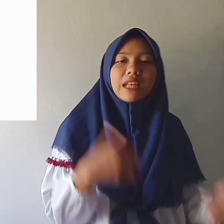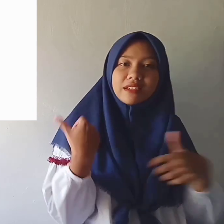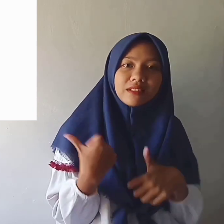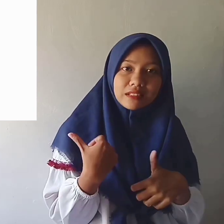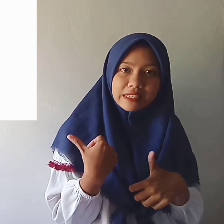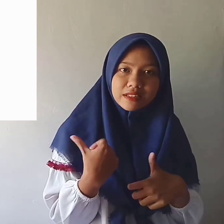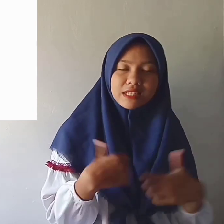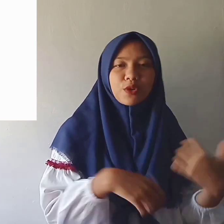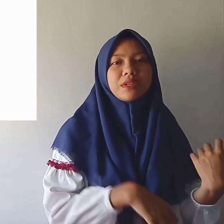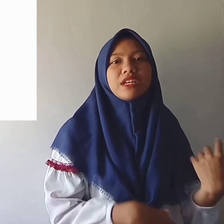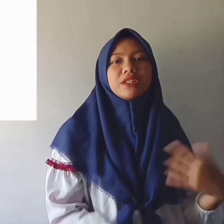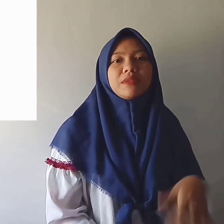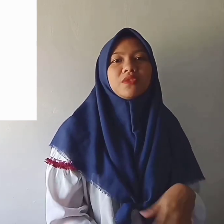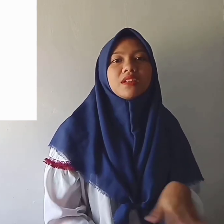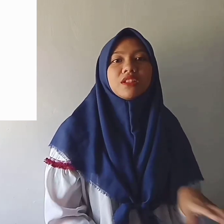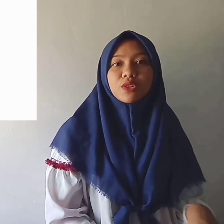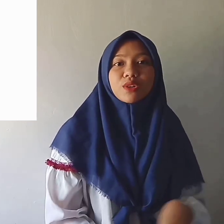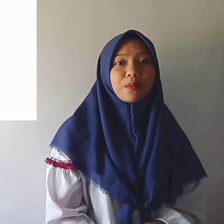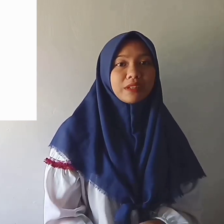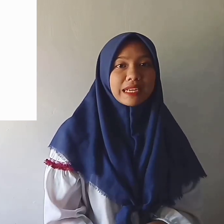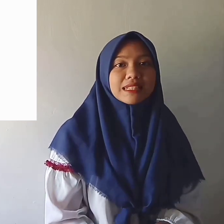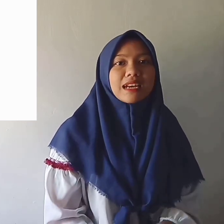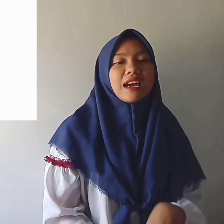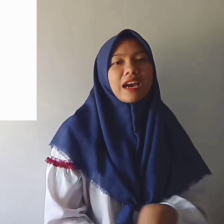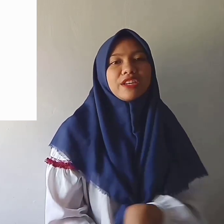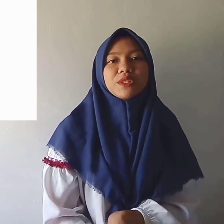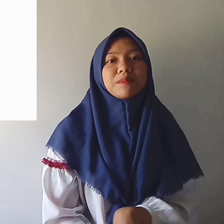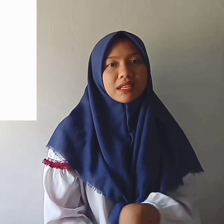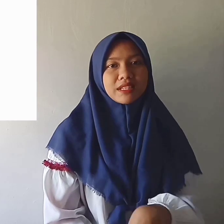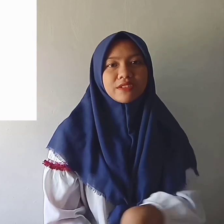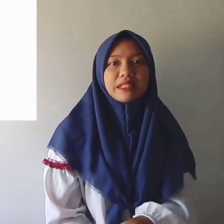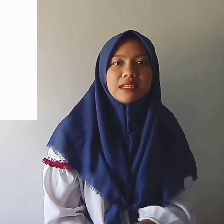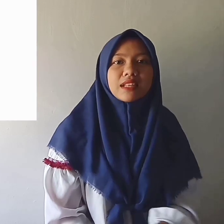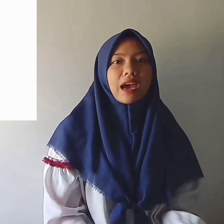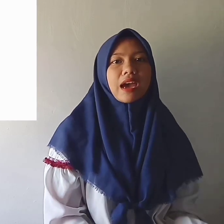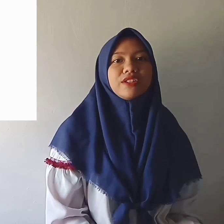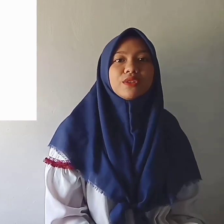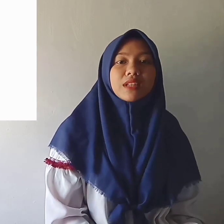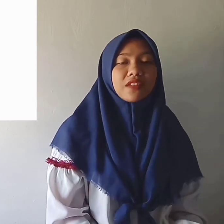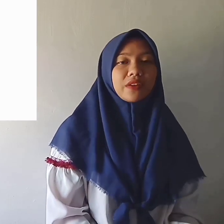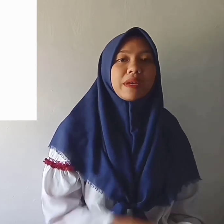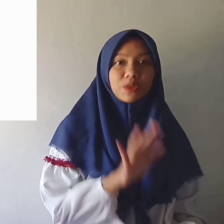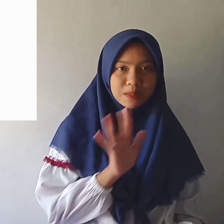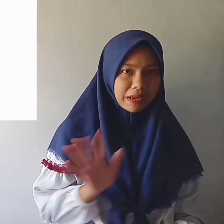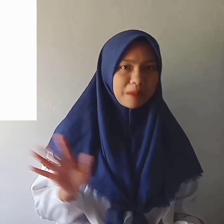I did earlier is the combination between those components. I used basic greetings and used alphabet to spell my